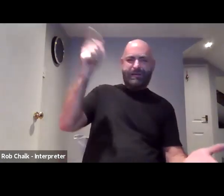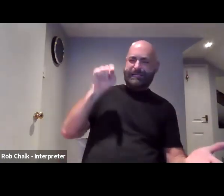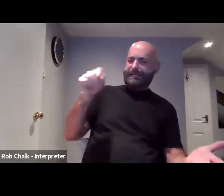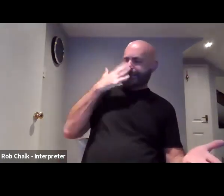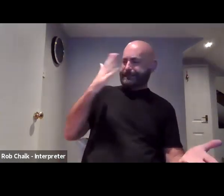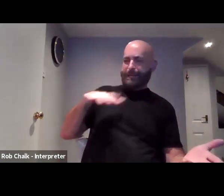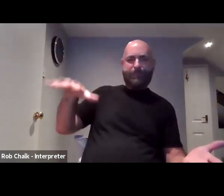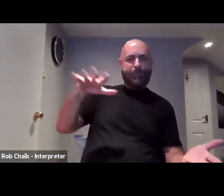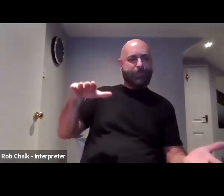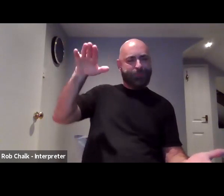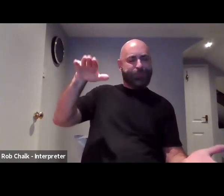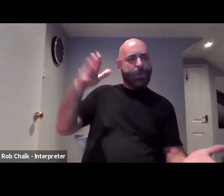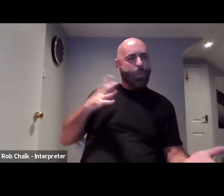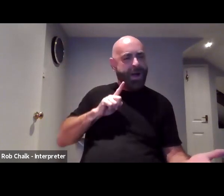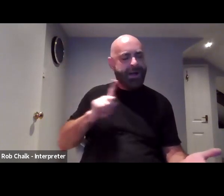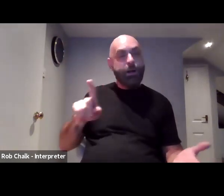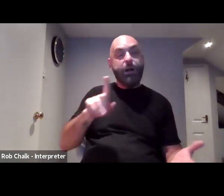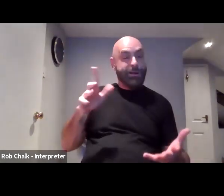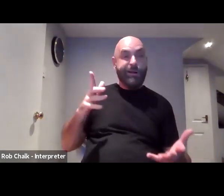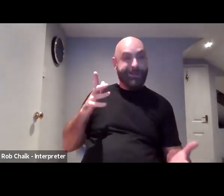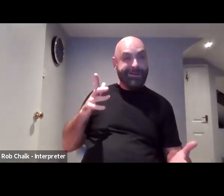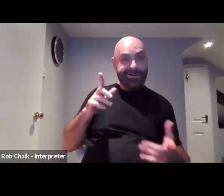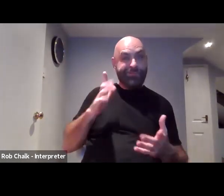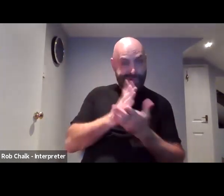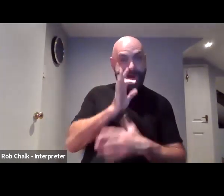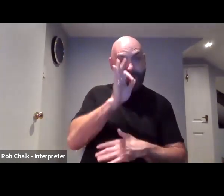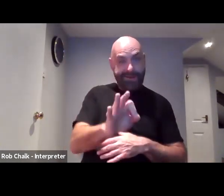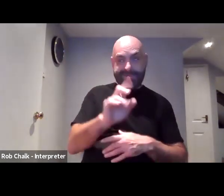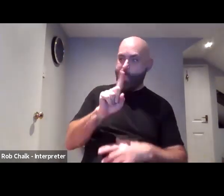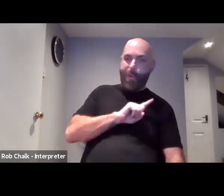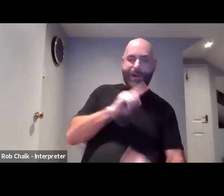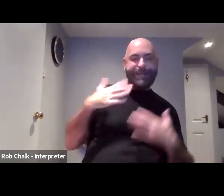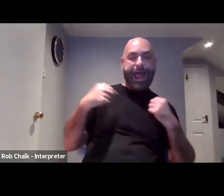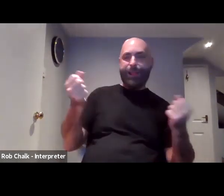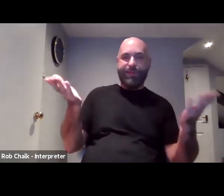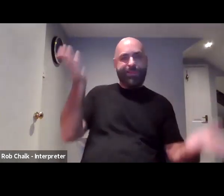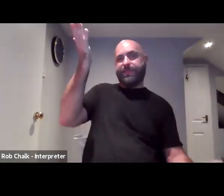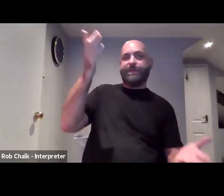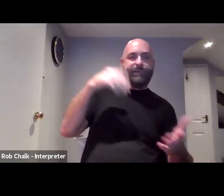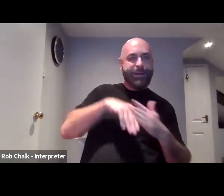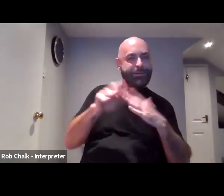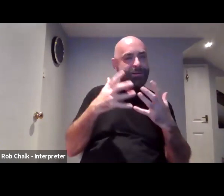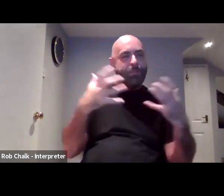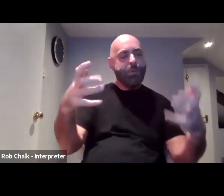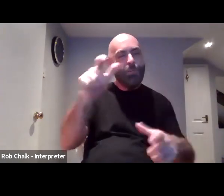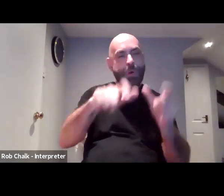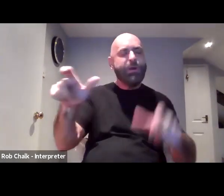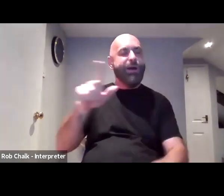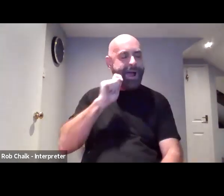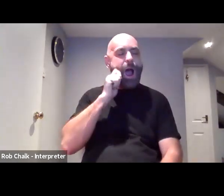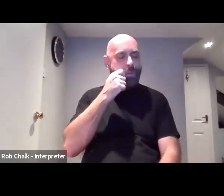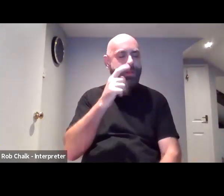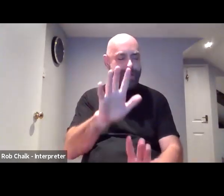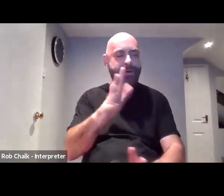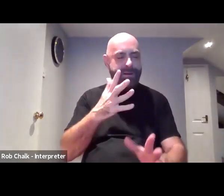distributed in the population, we have to understand why health is so unequally distributed in the population. I will come